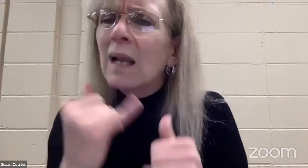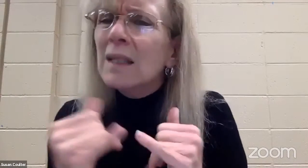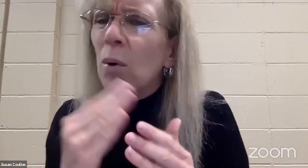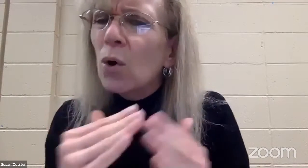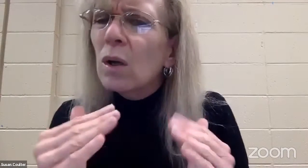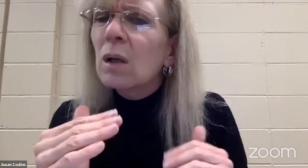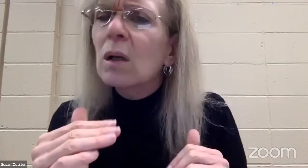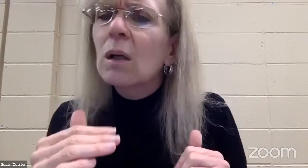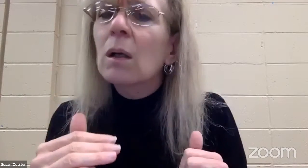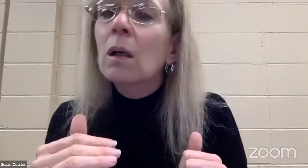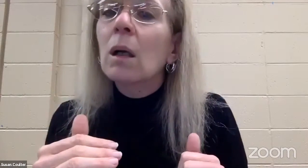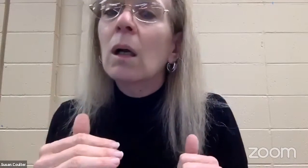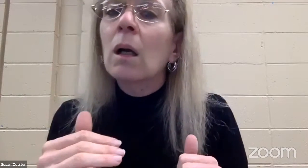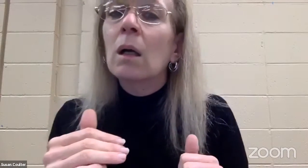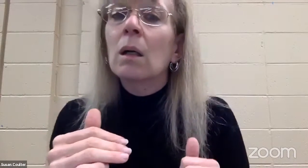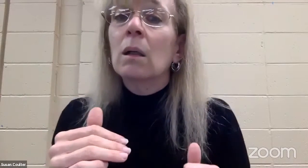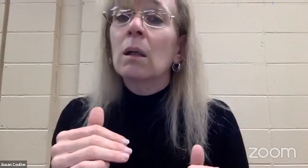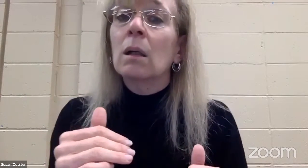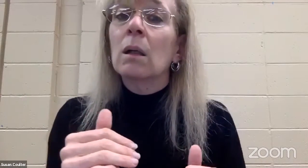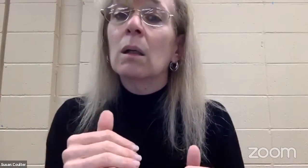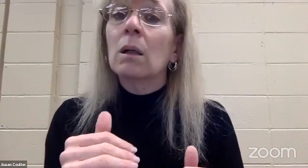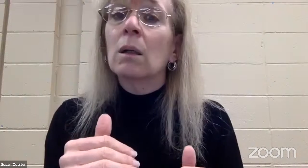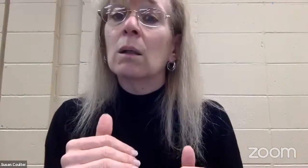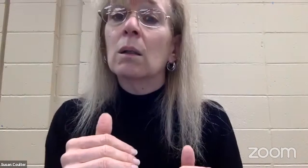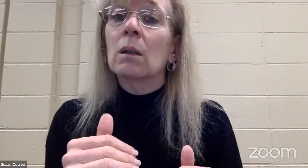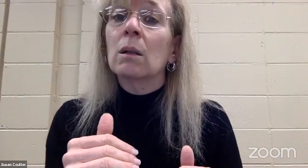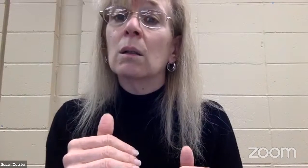What was the last part?